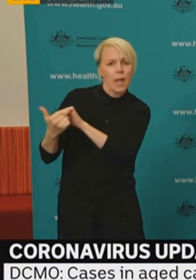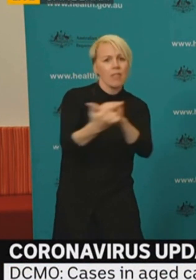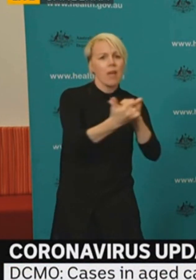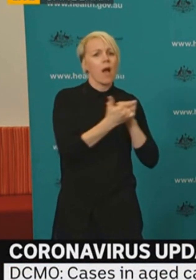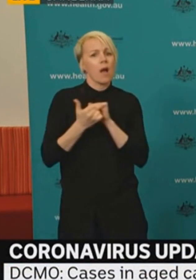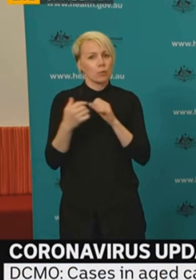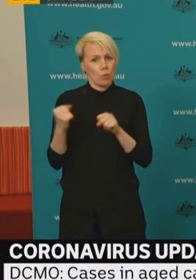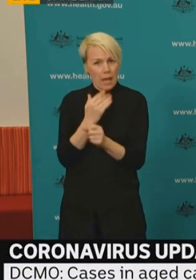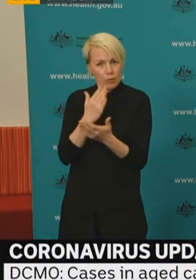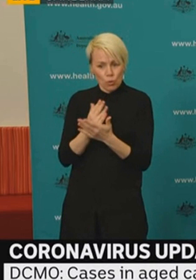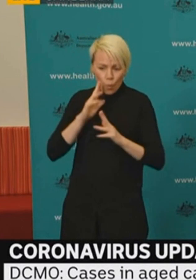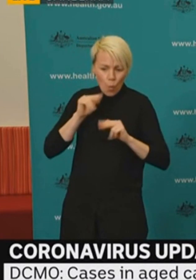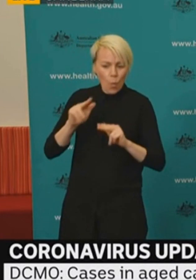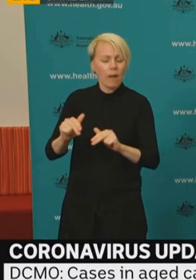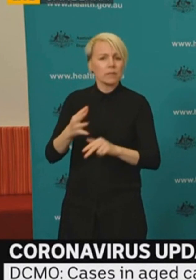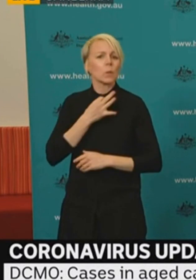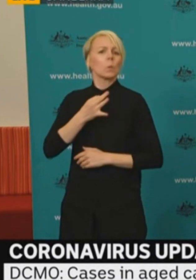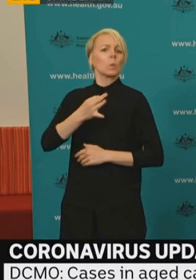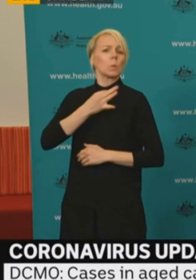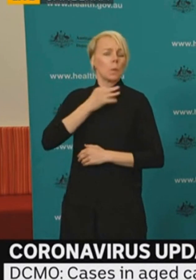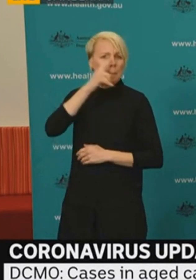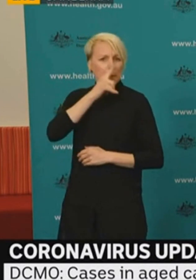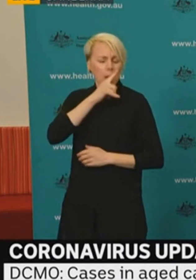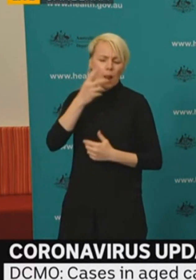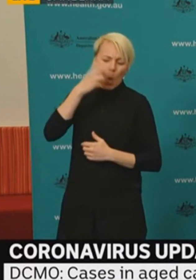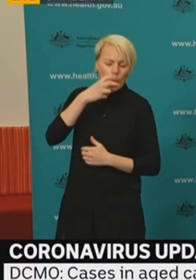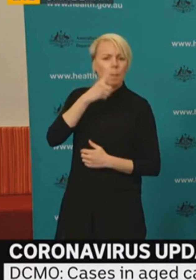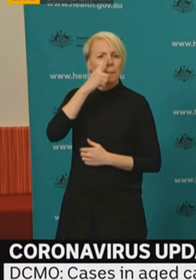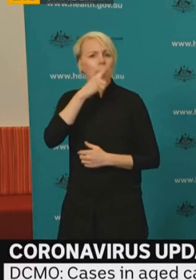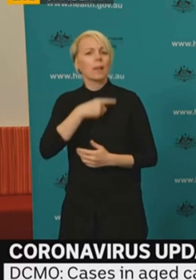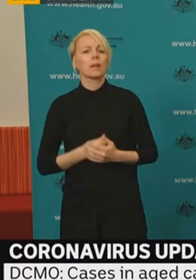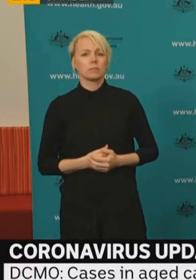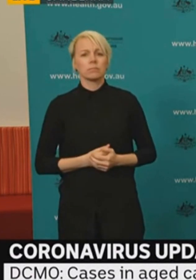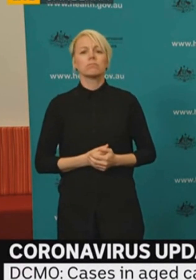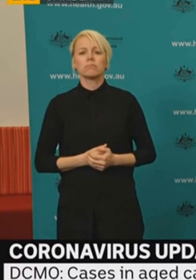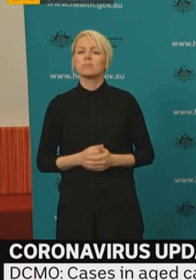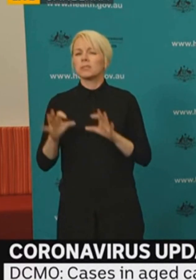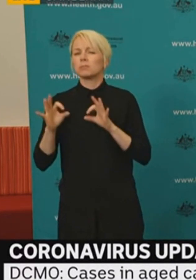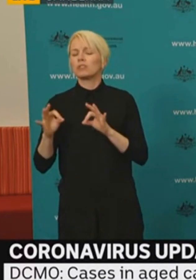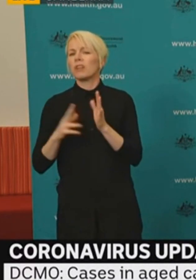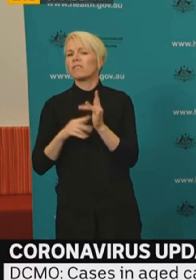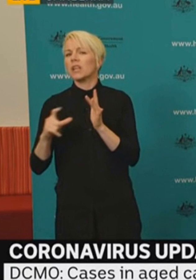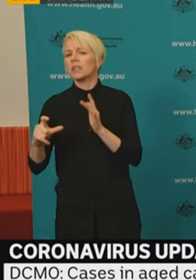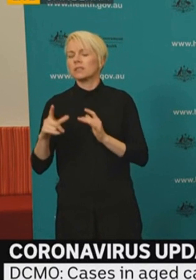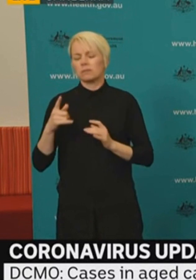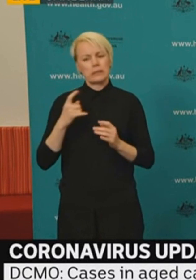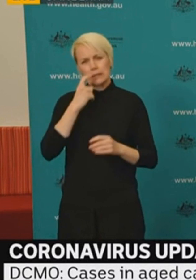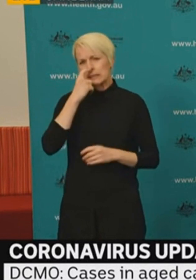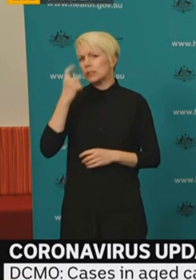are vulnerable and dependent on care within aged care facilities in Victoria. There have been calls, of